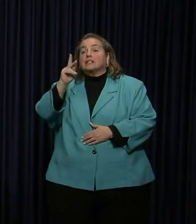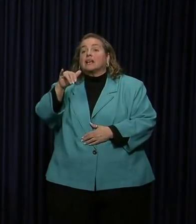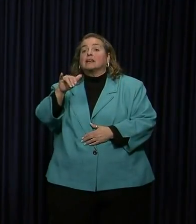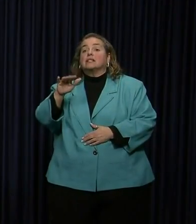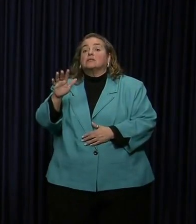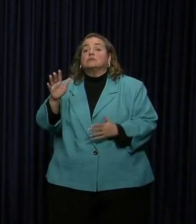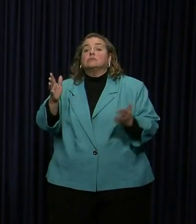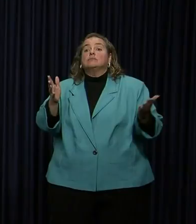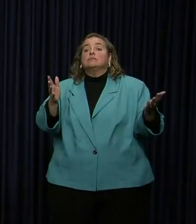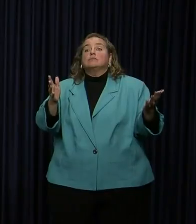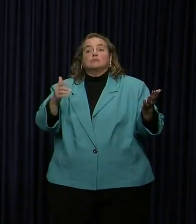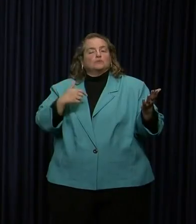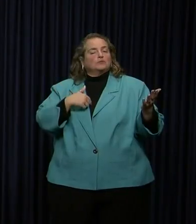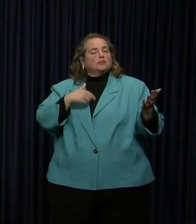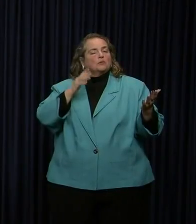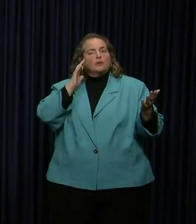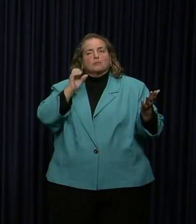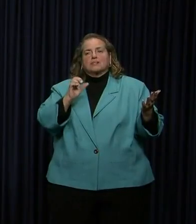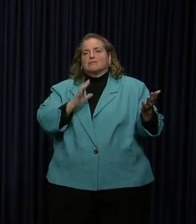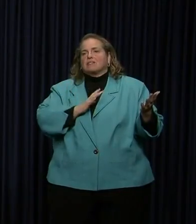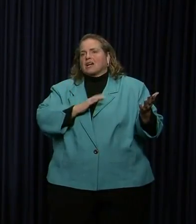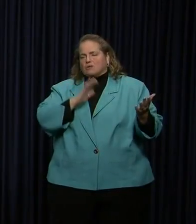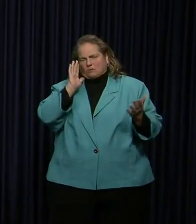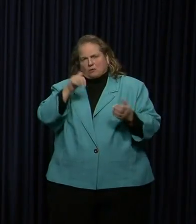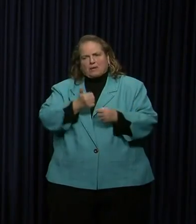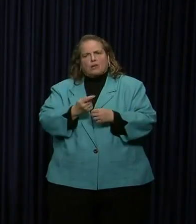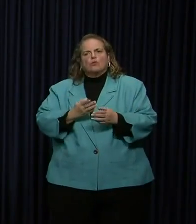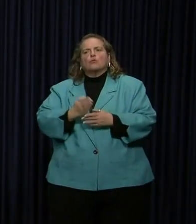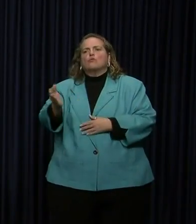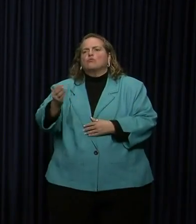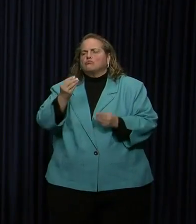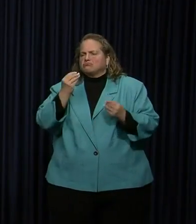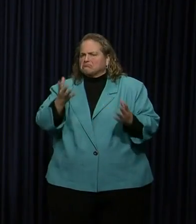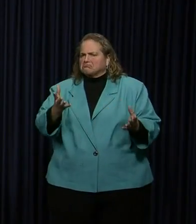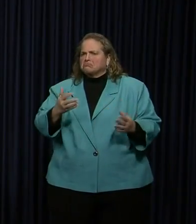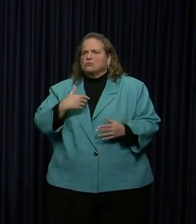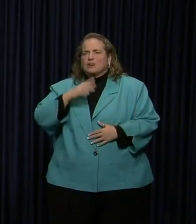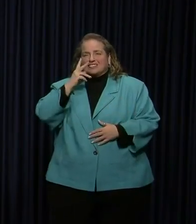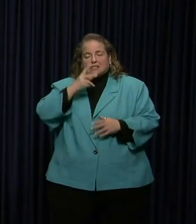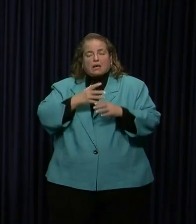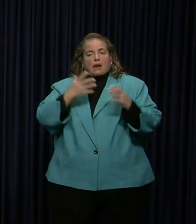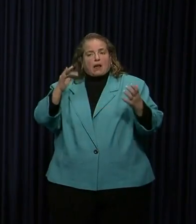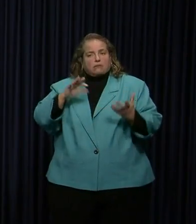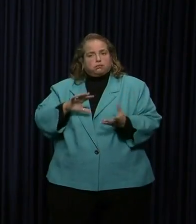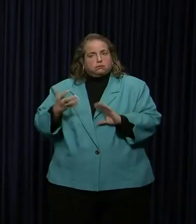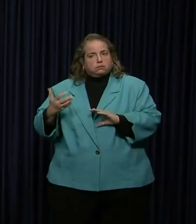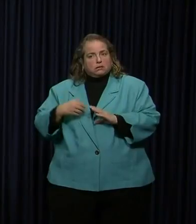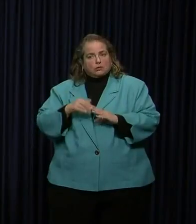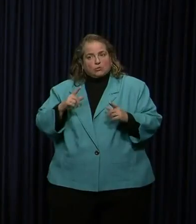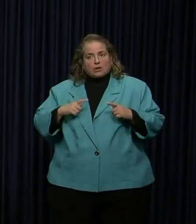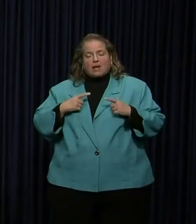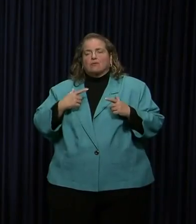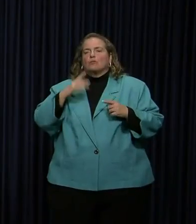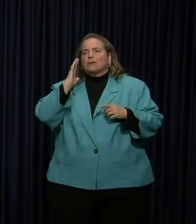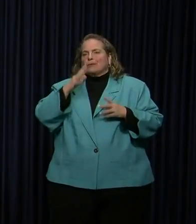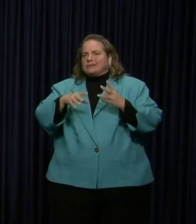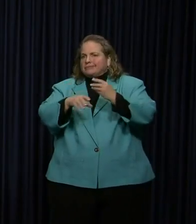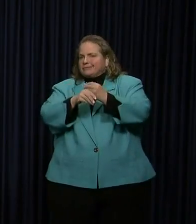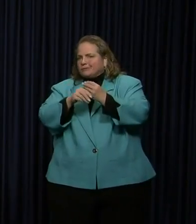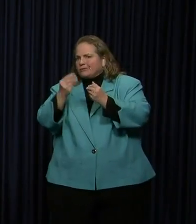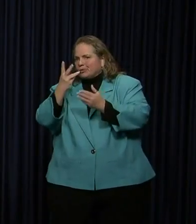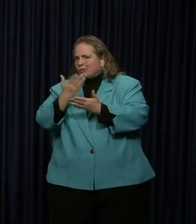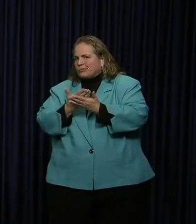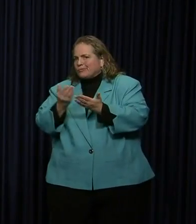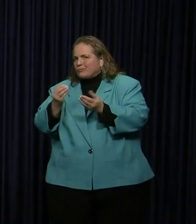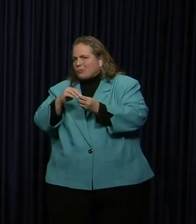Kentucky, we're going to make it through this. We're going to see a lot of disruption. We're going to see more steps as we go,